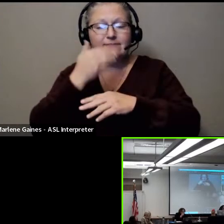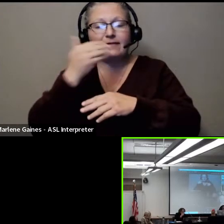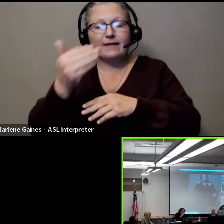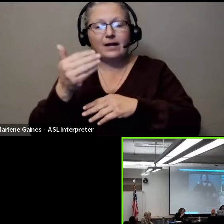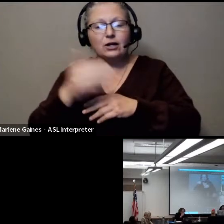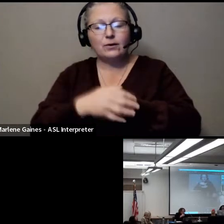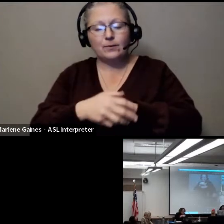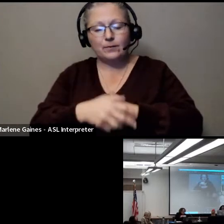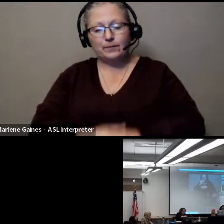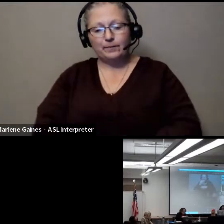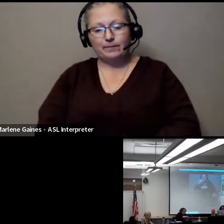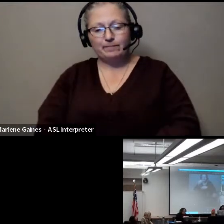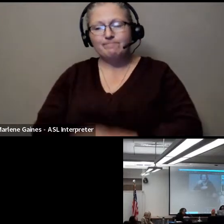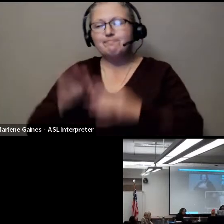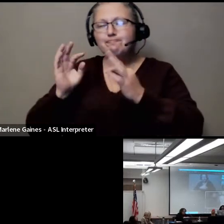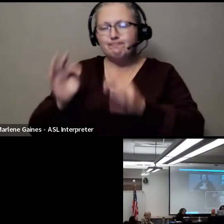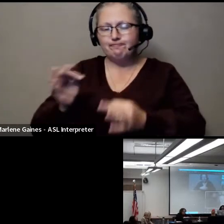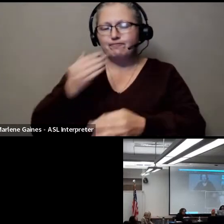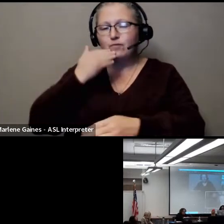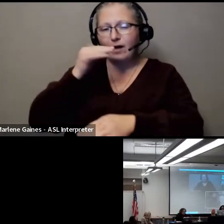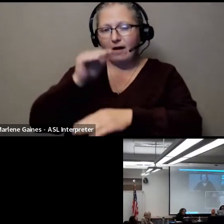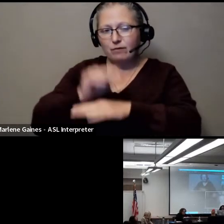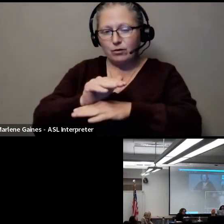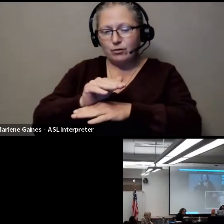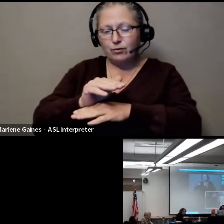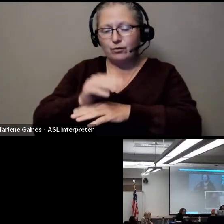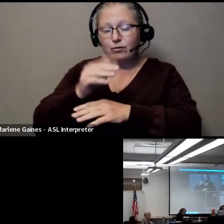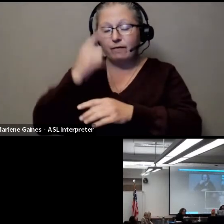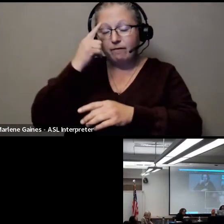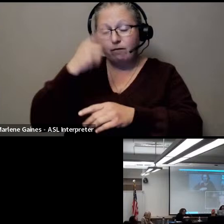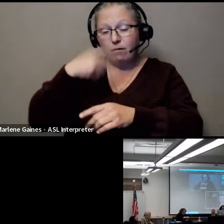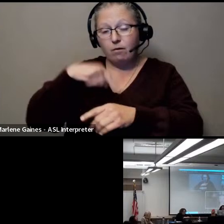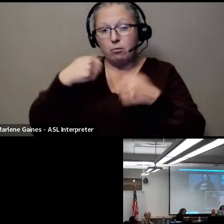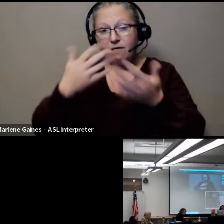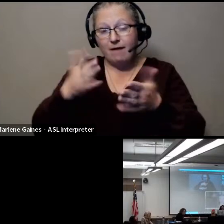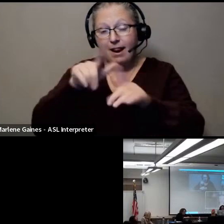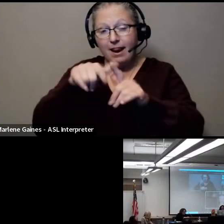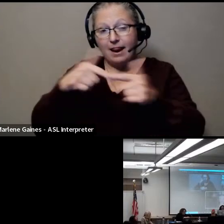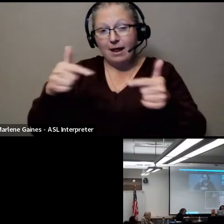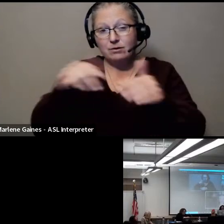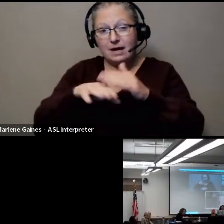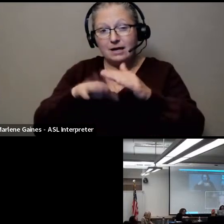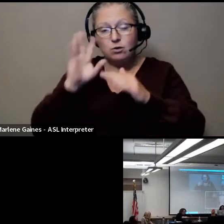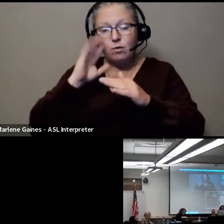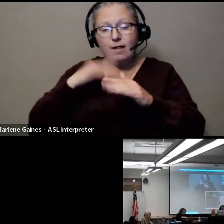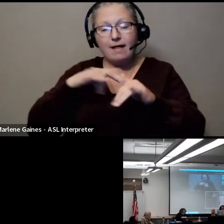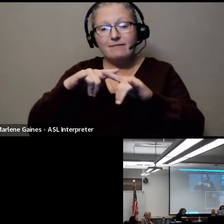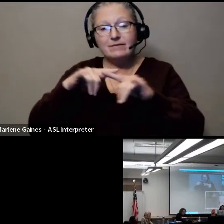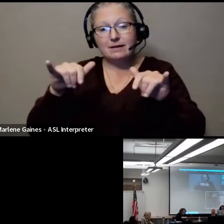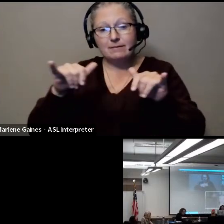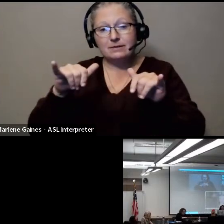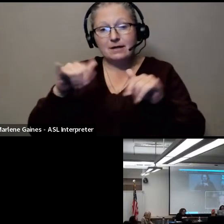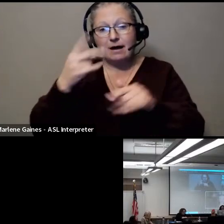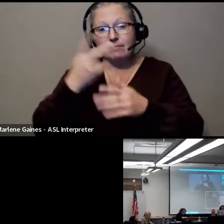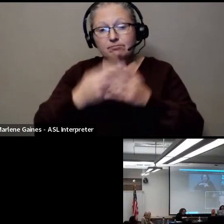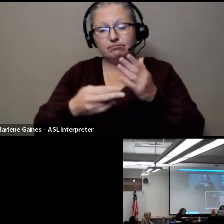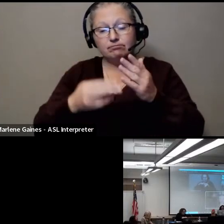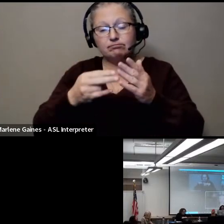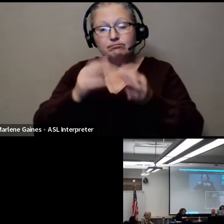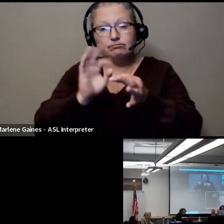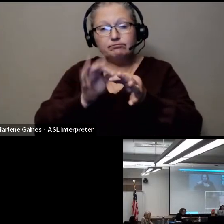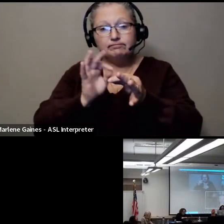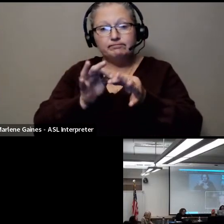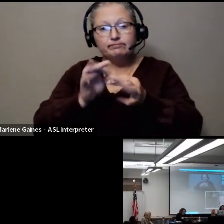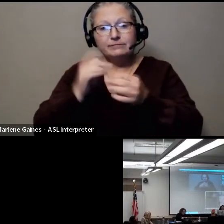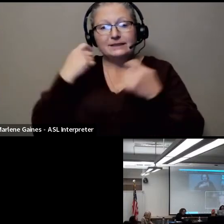Gracias. Absolutely. Good afternoon. In order to provide language access, this meeting will have simultaneous bidirectional interpretation